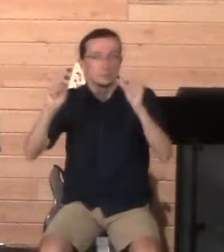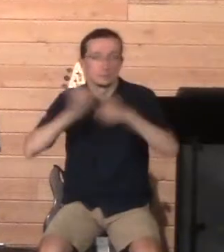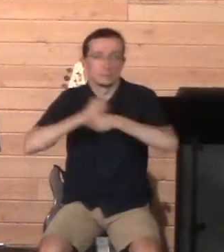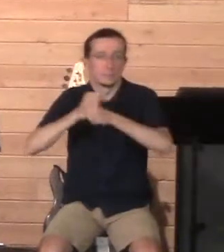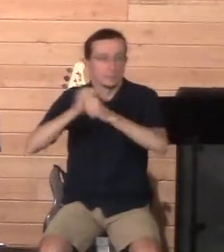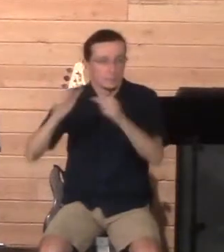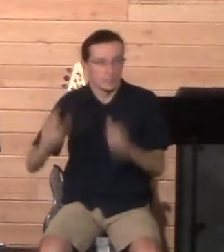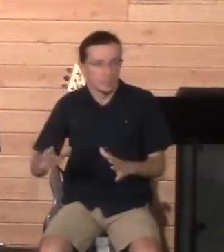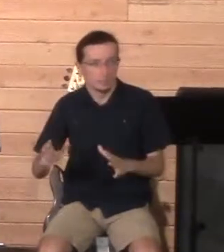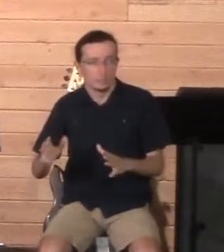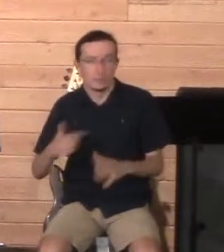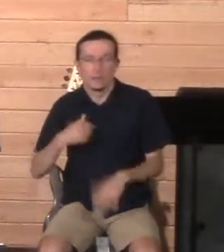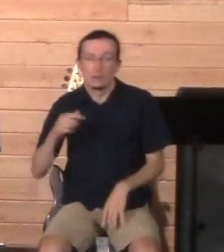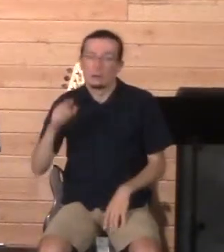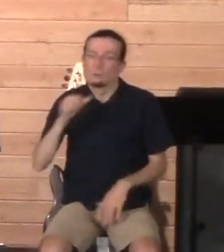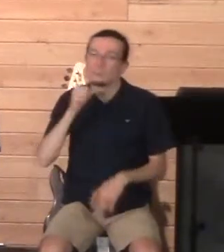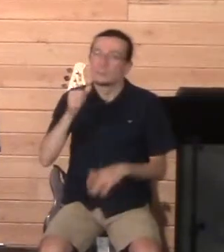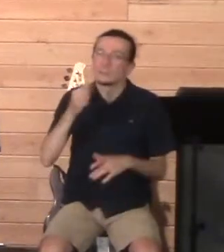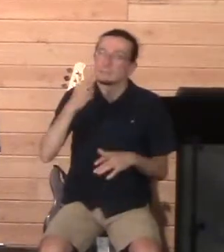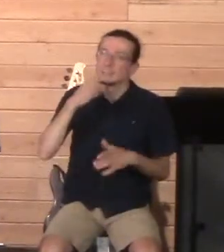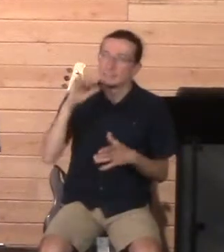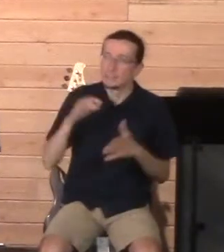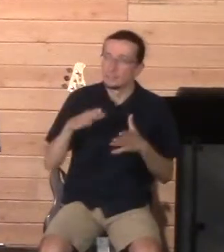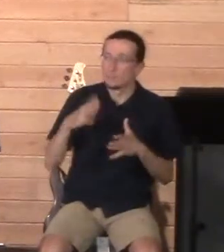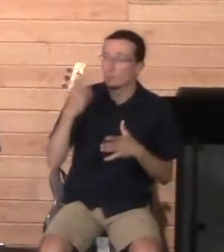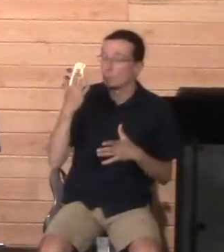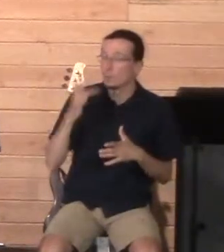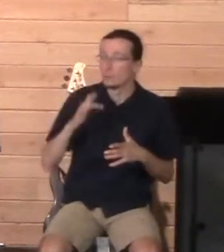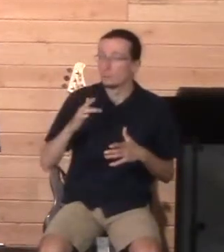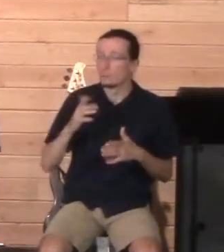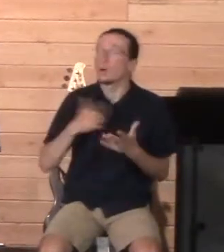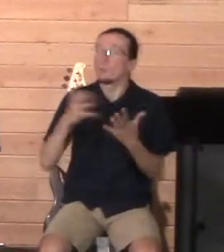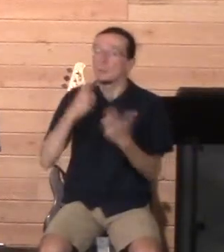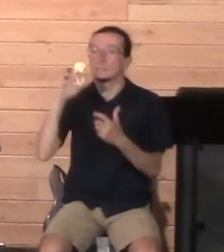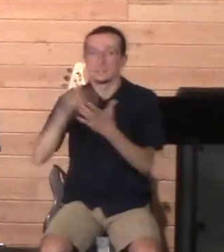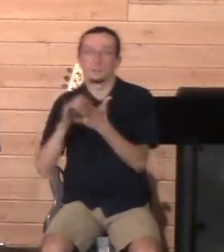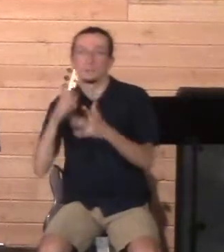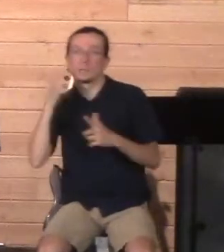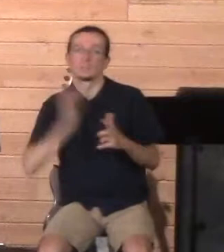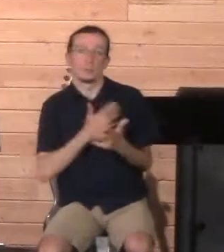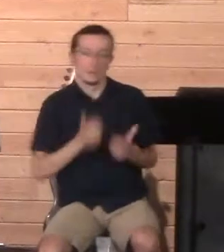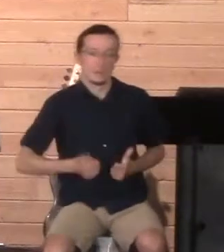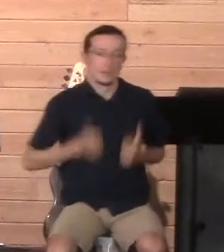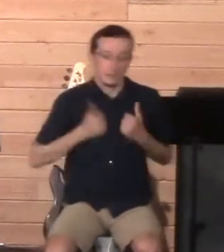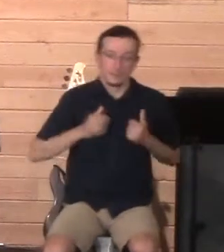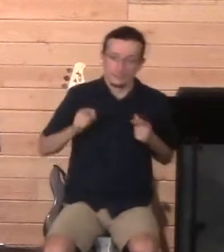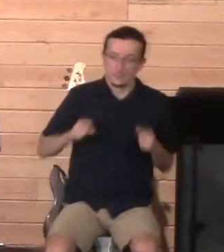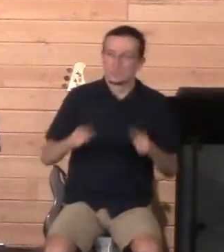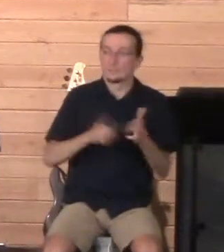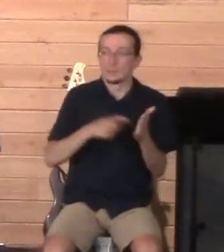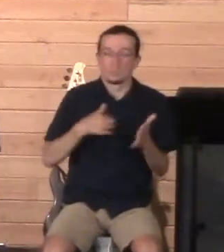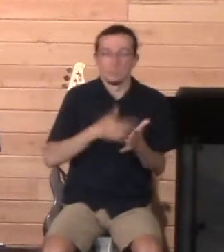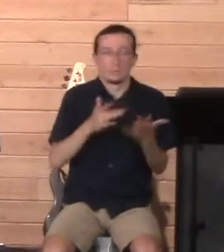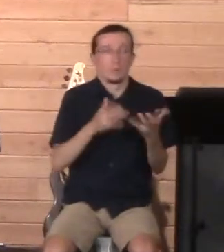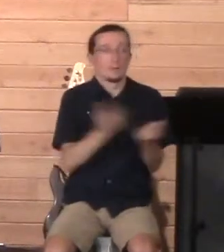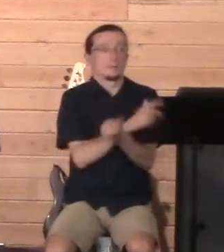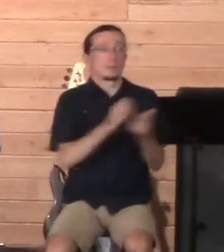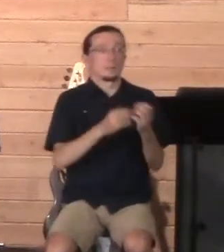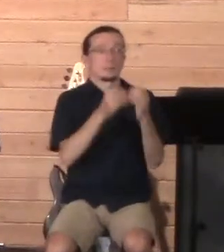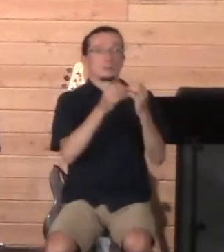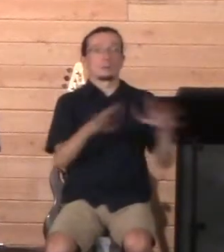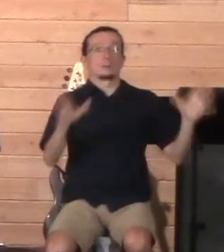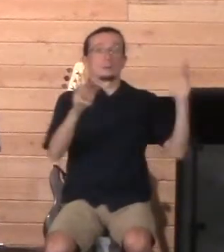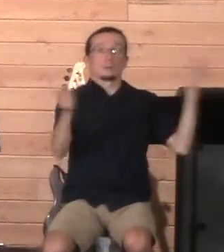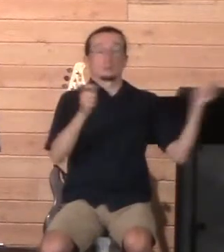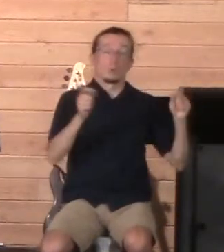I want to say it that way because our lives are that way. Sometimes we think, it's so chaotic. It's just like everything's out of control.